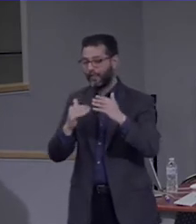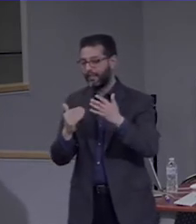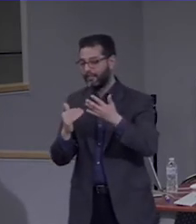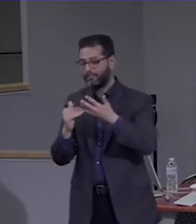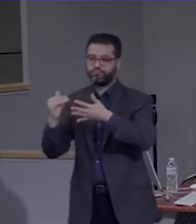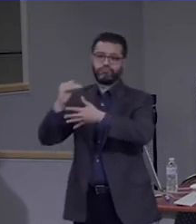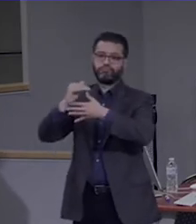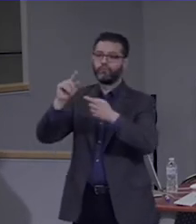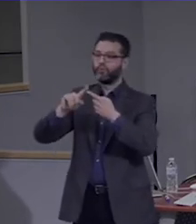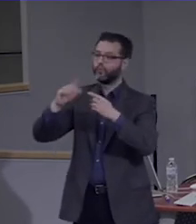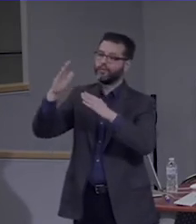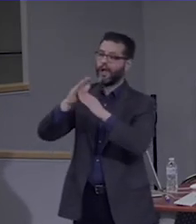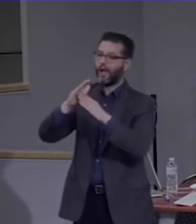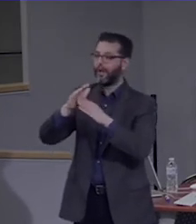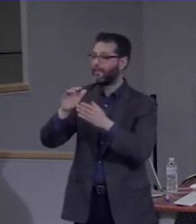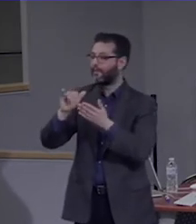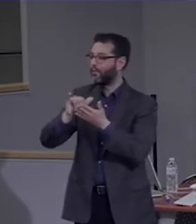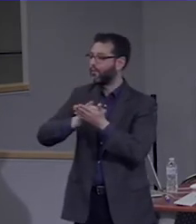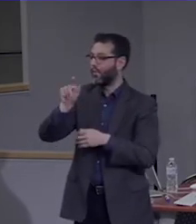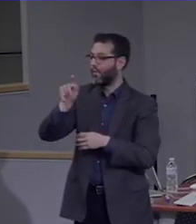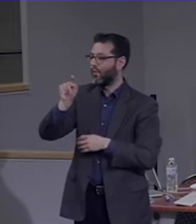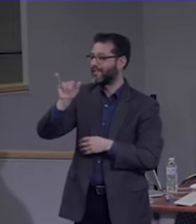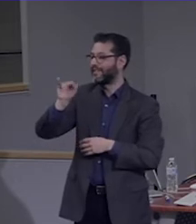bestseller list everybody's going to want a copy